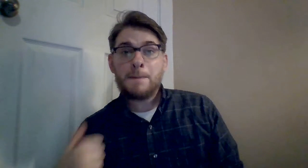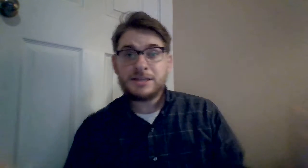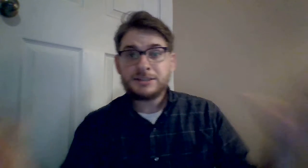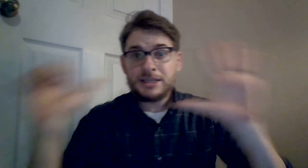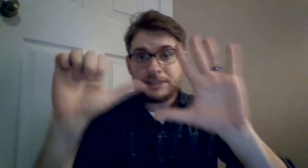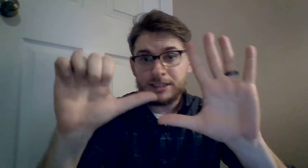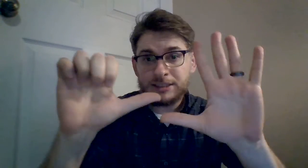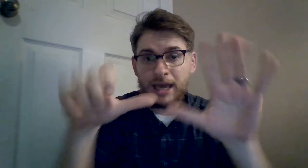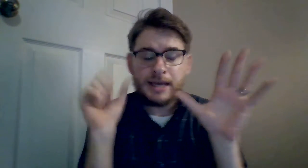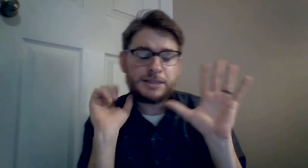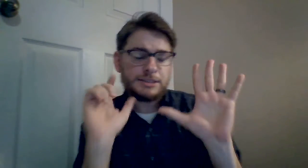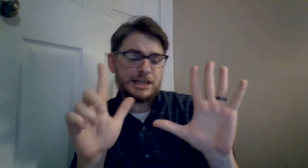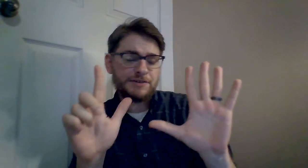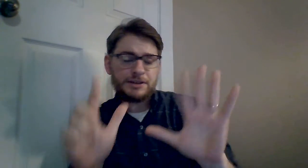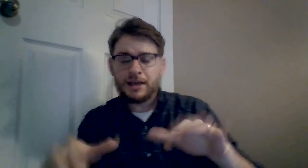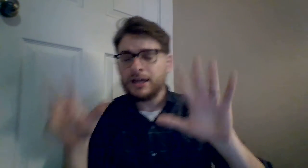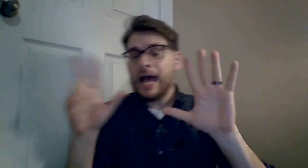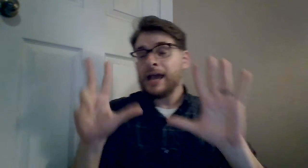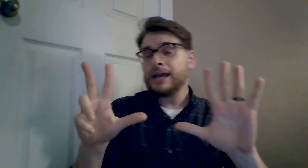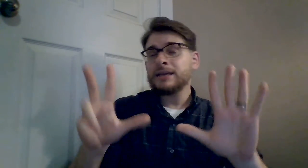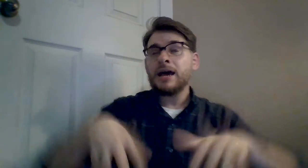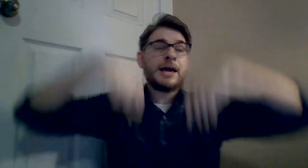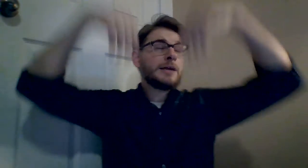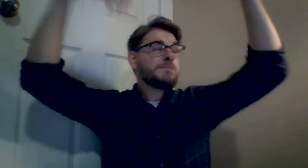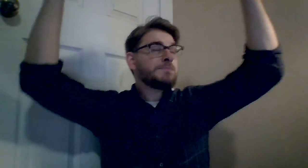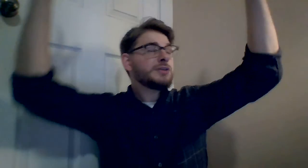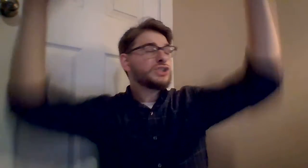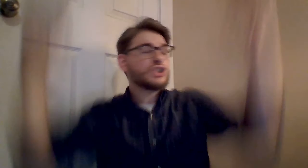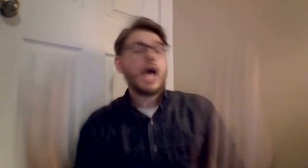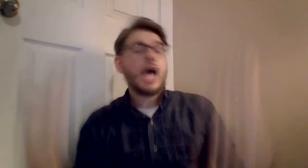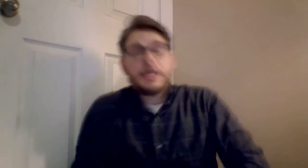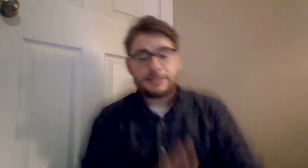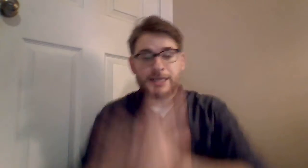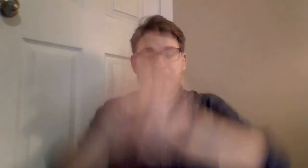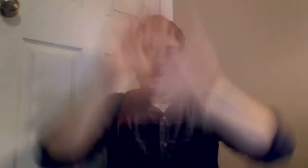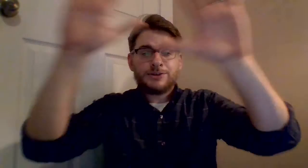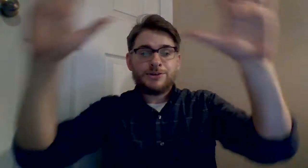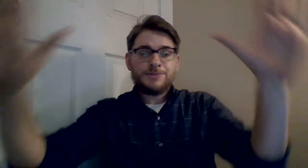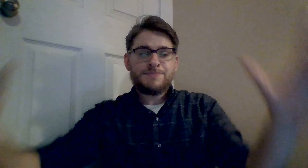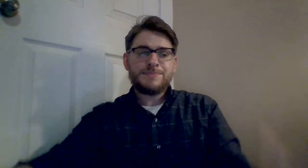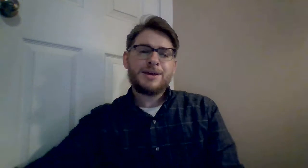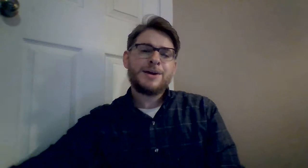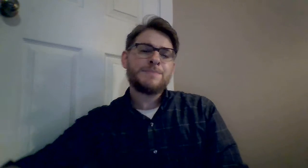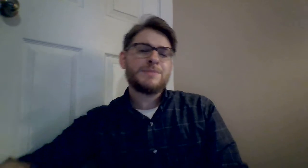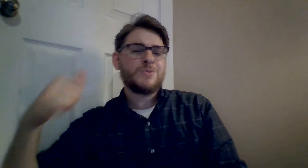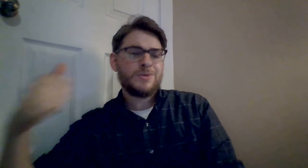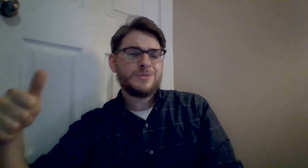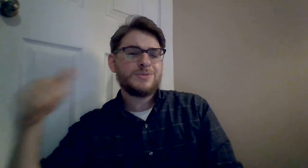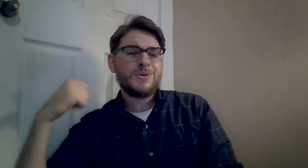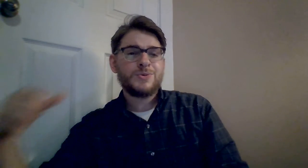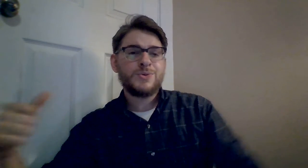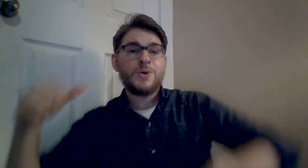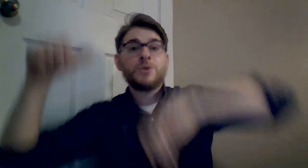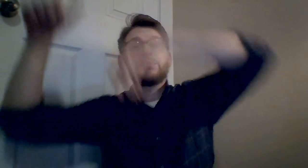Me say six hand, seven hand, eight hand punch. Daylight come and me won't go home.